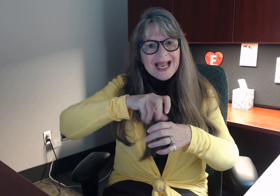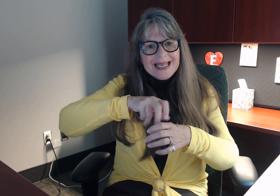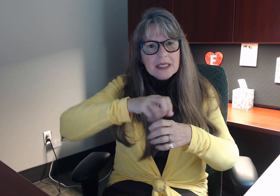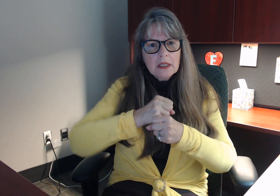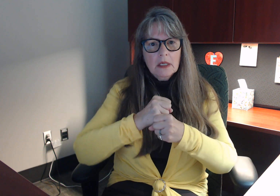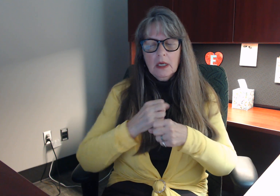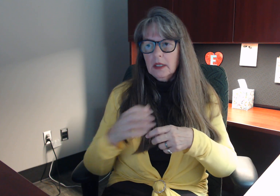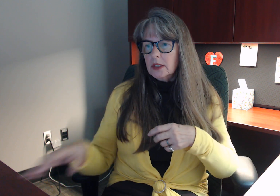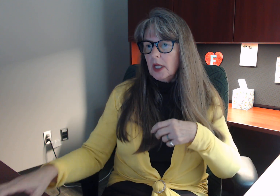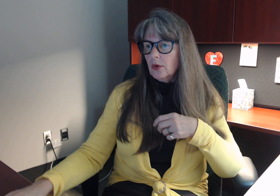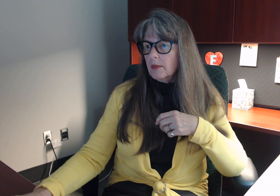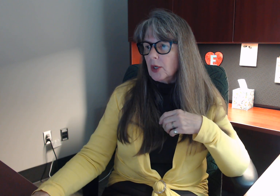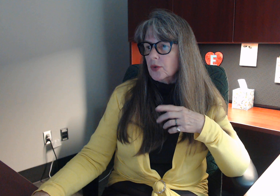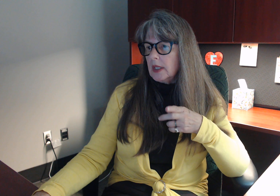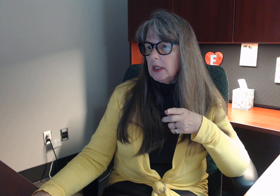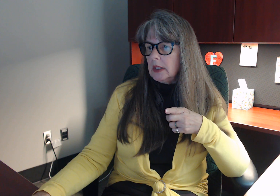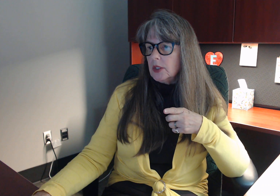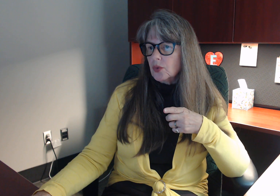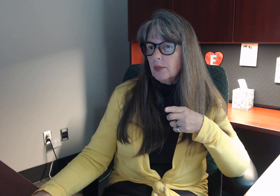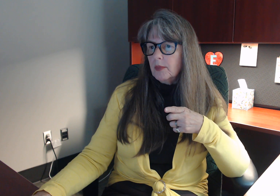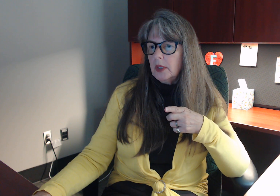tight container. Make sure that lid is stored properly.